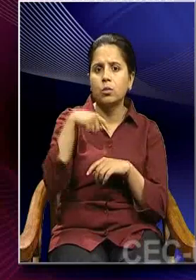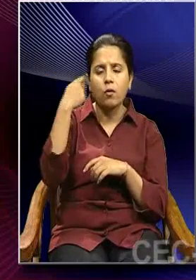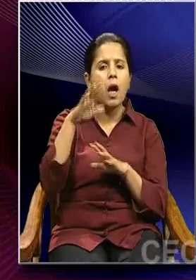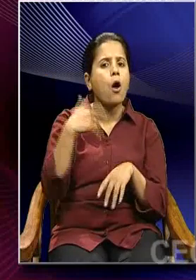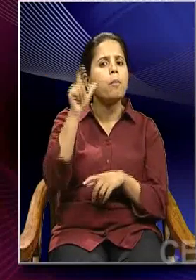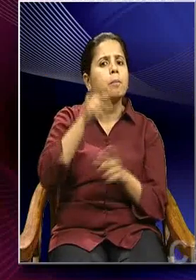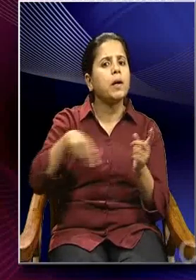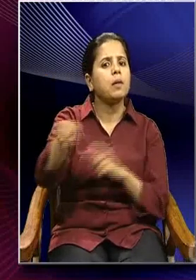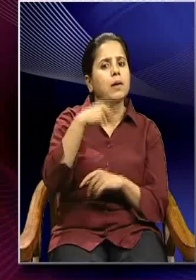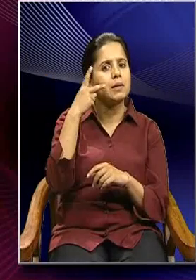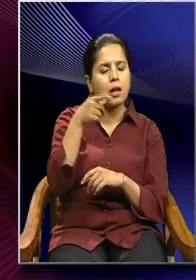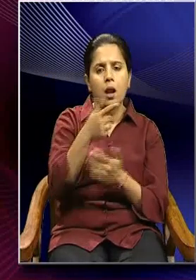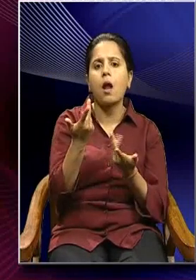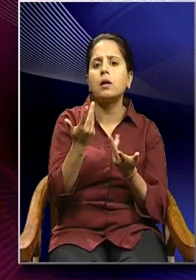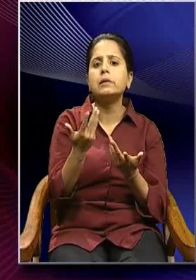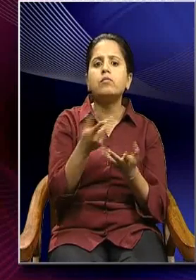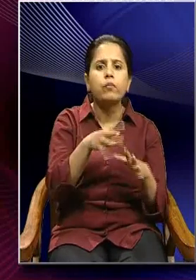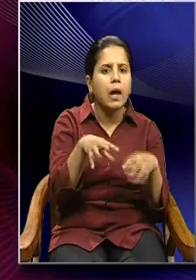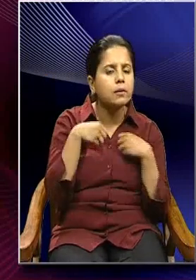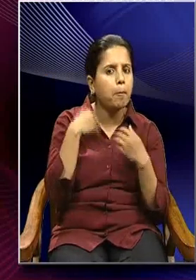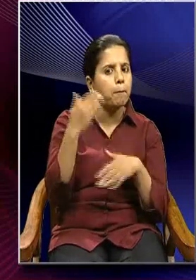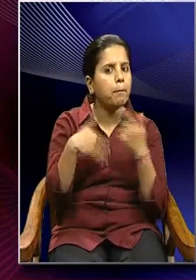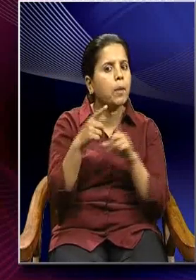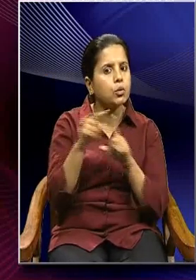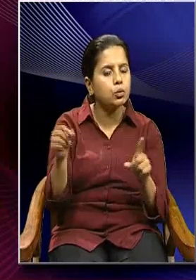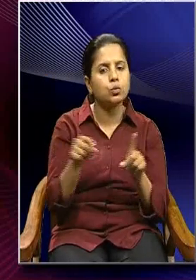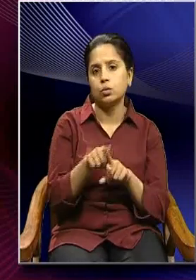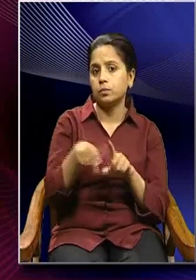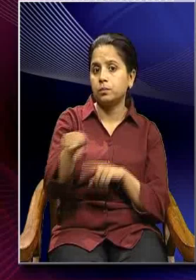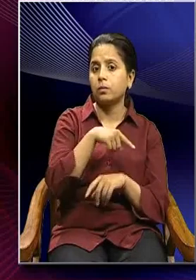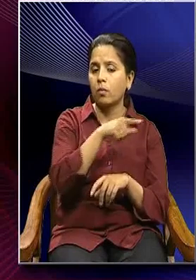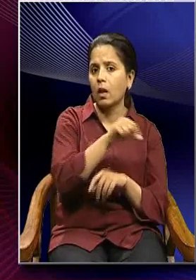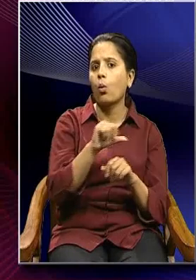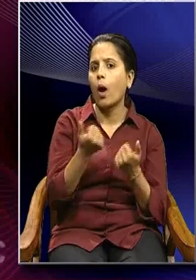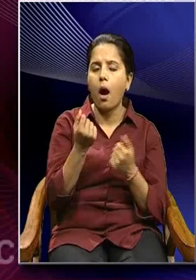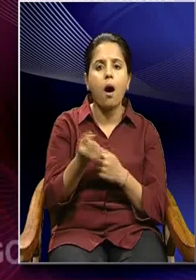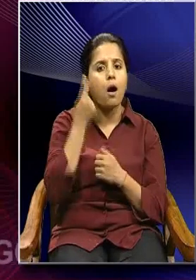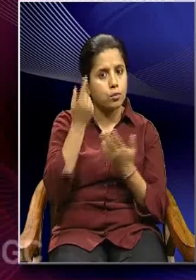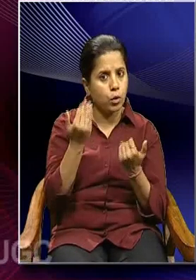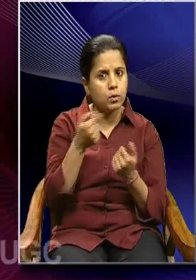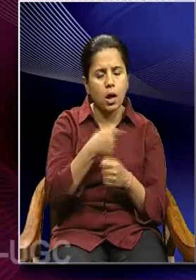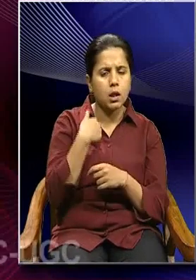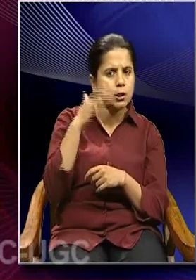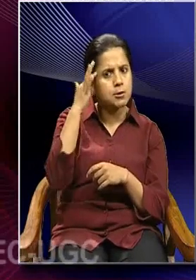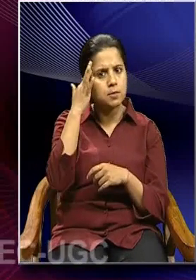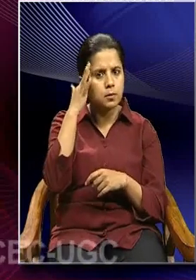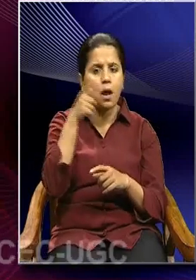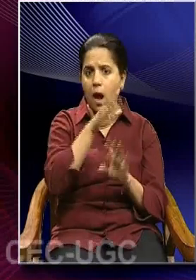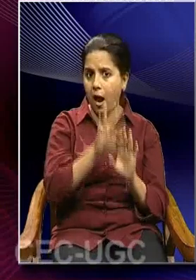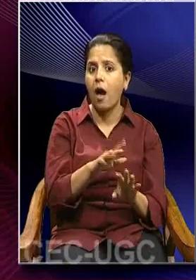audience is able to receive them, and at the same time they are also able to understand the kind of concerns which are